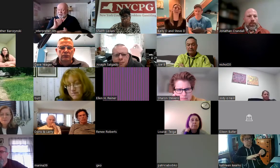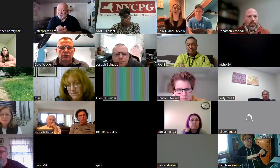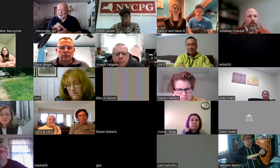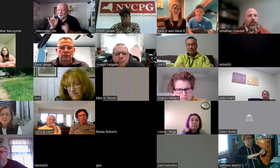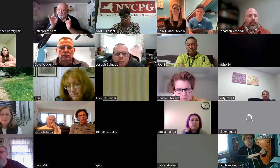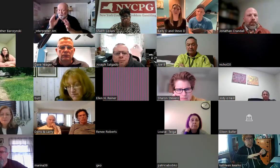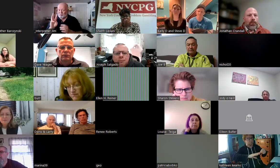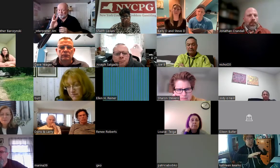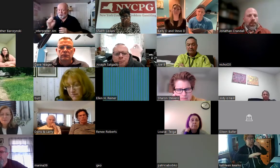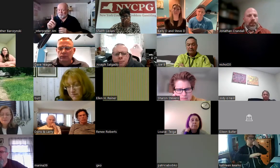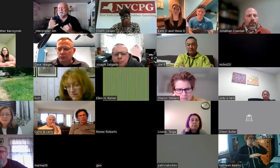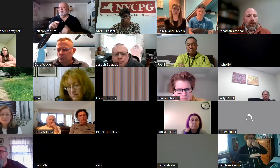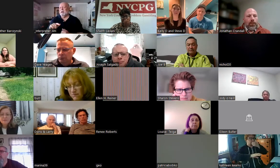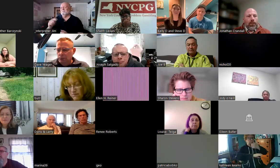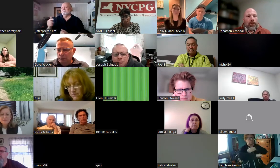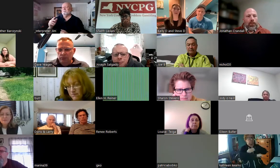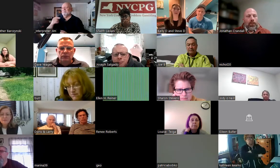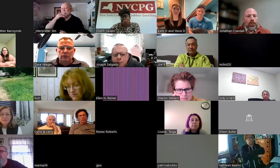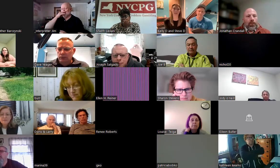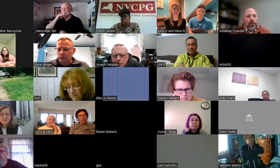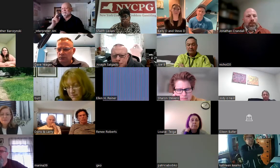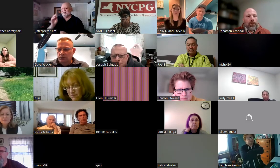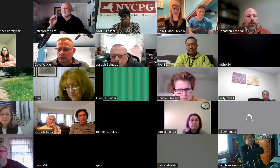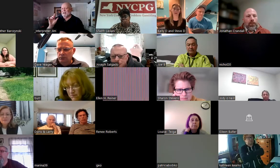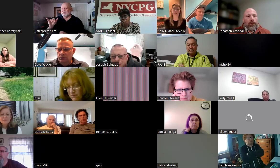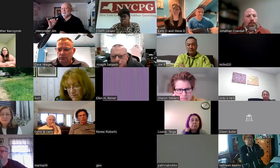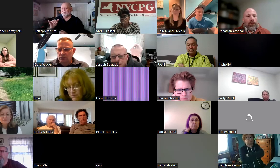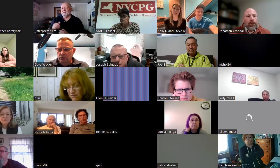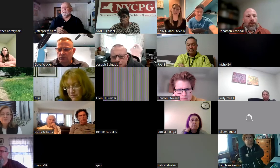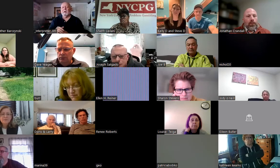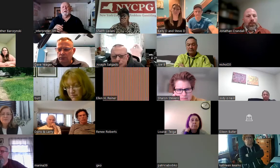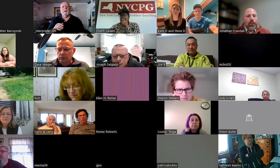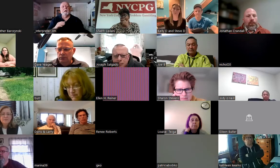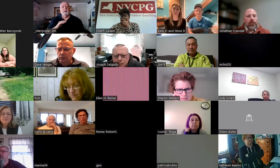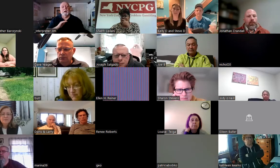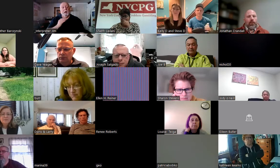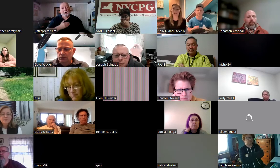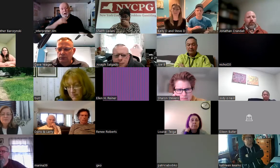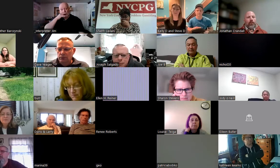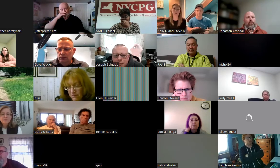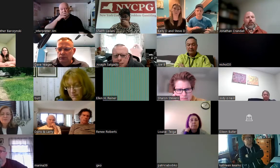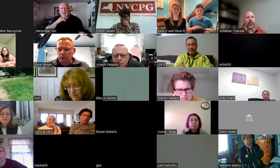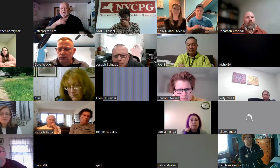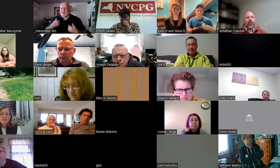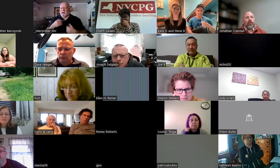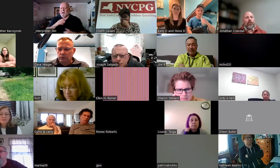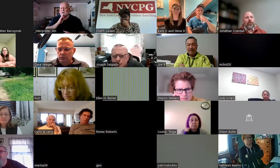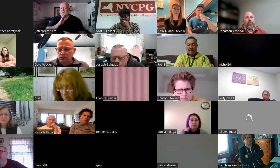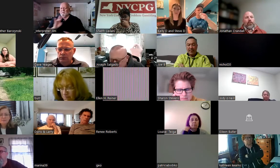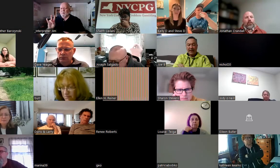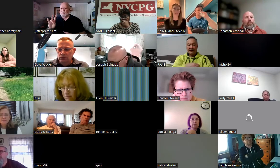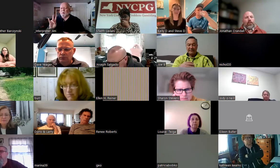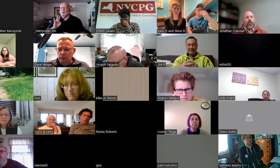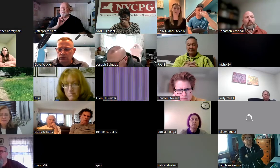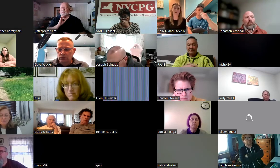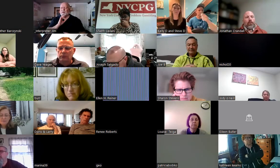kids. As far as with explaining to our kids, kind of like what Dave said, our kids are very young. They're 4 and 7 right now, so they really don't understand what's